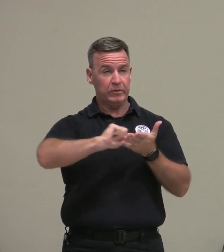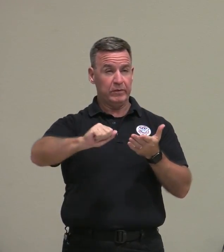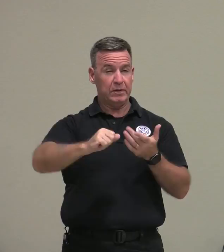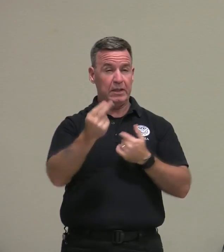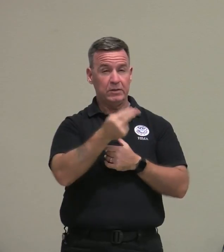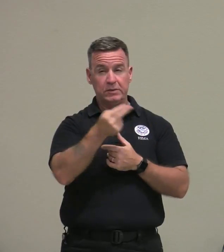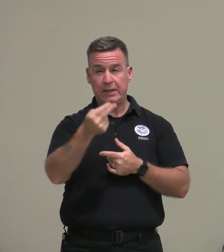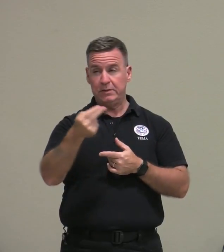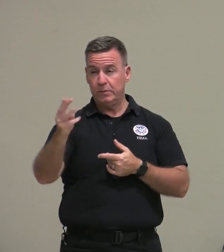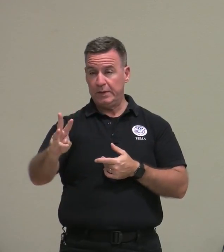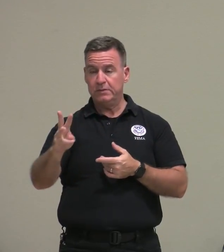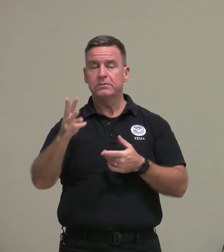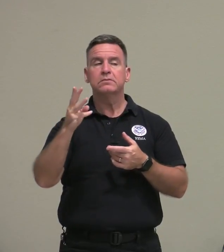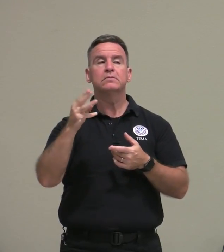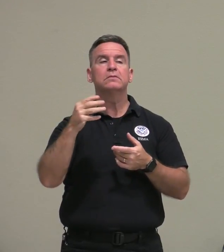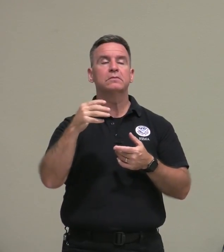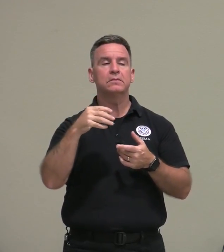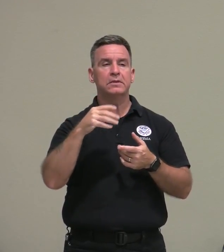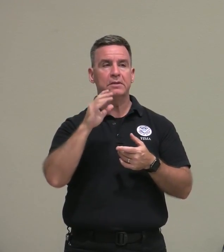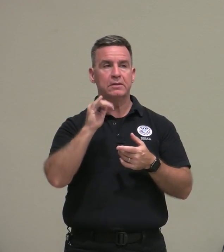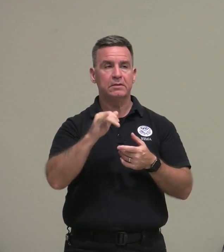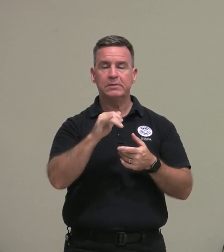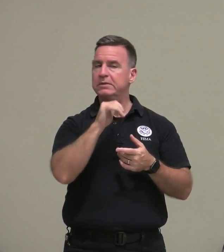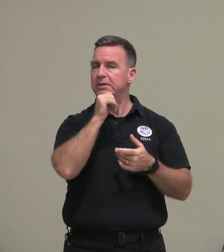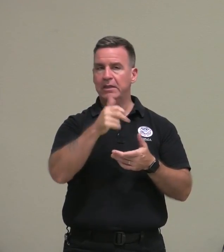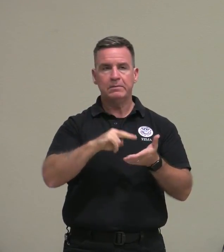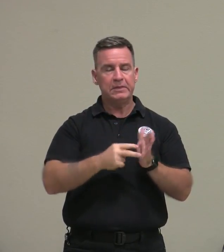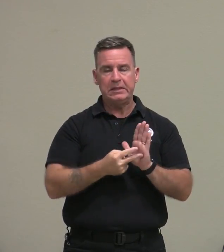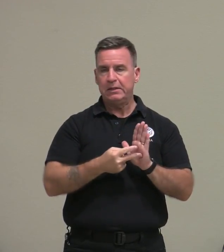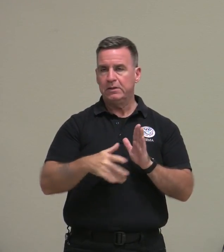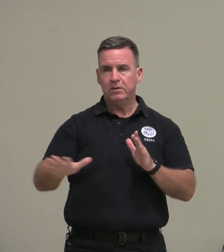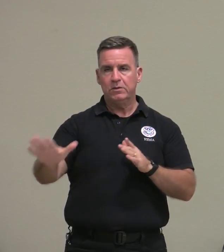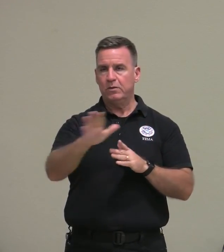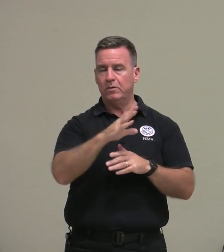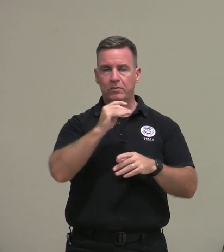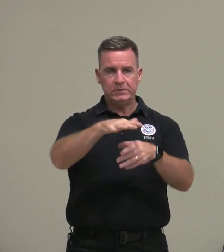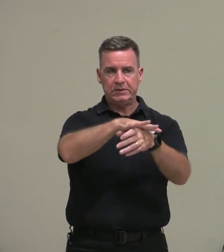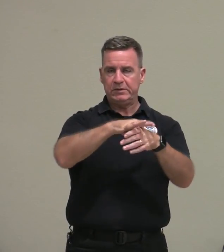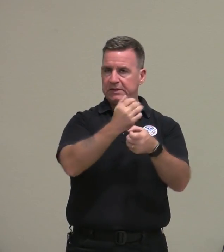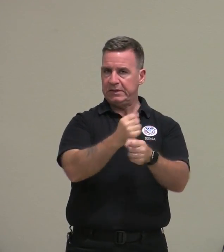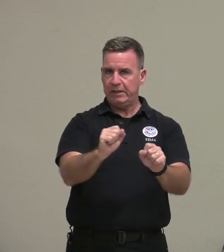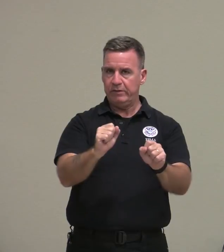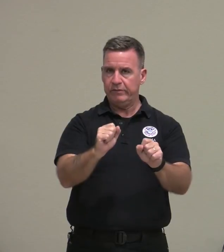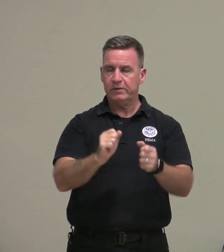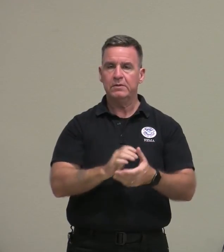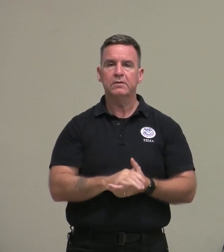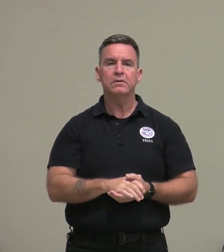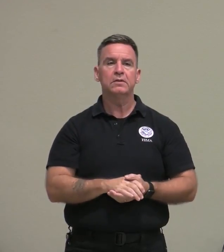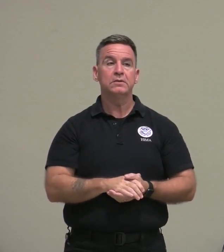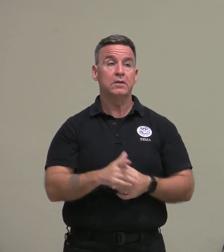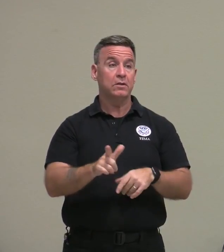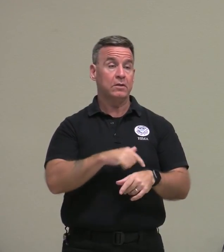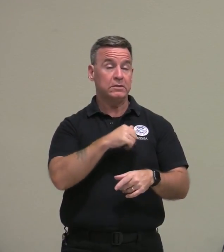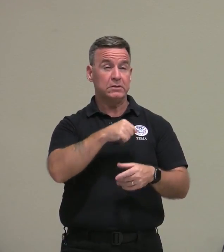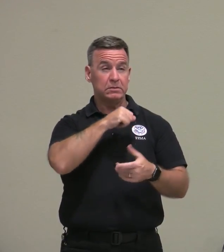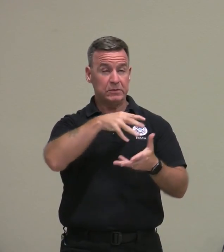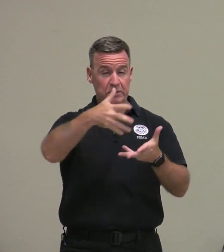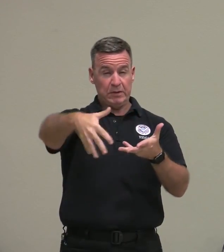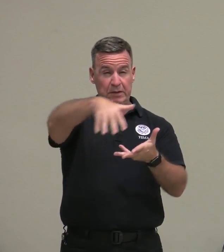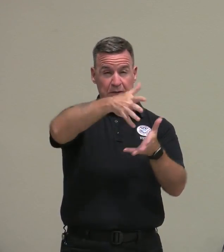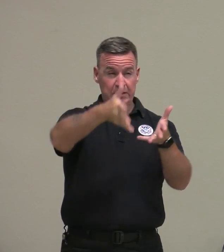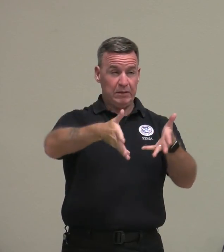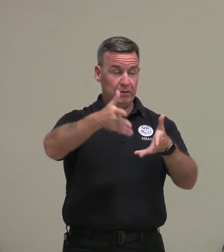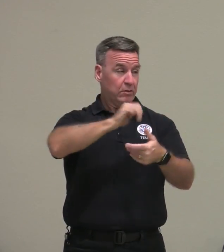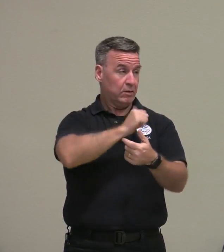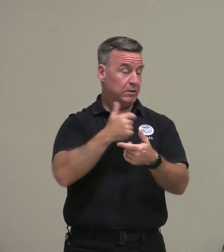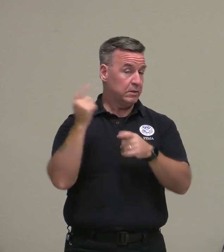household hazardous waste. But that by no means means that your home site is safe. So as long as debris is there, if you